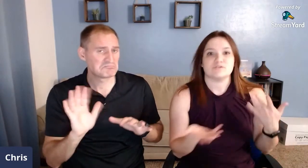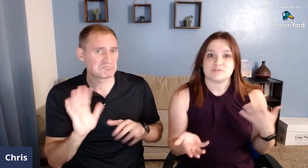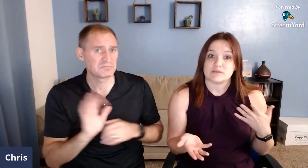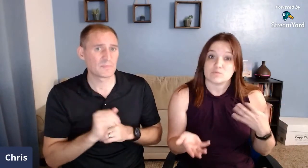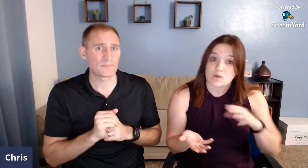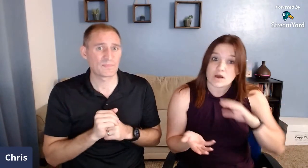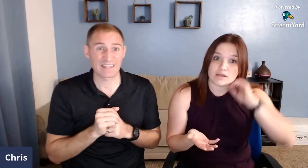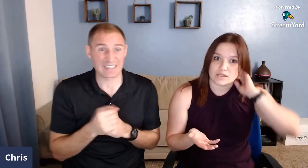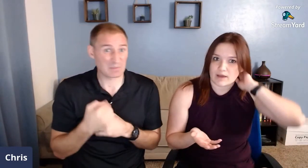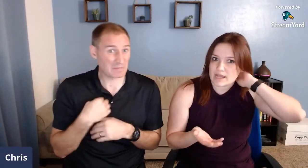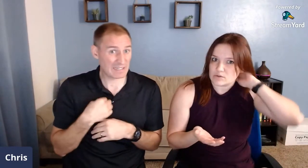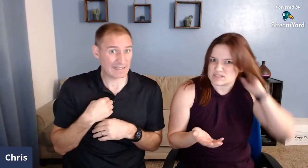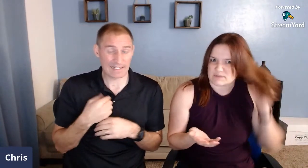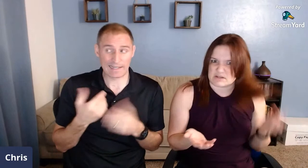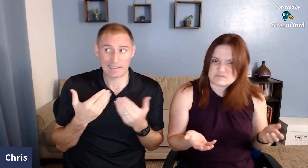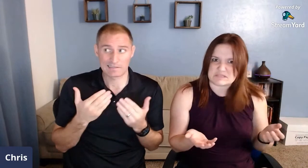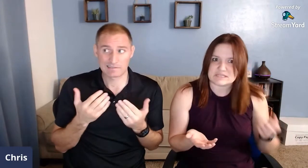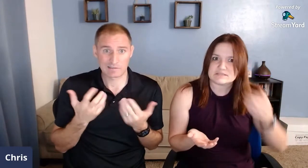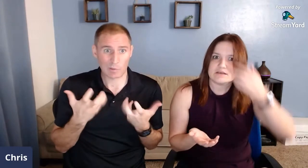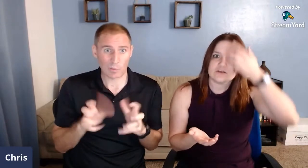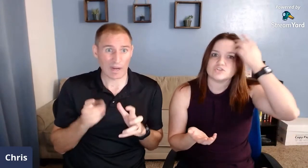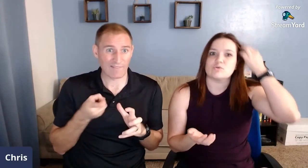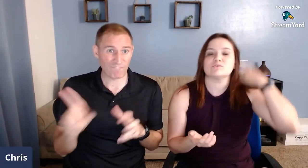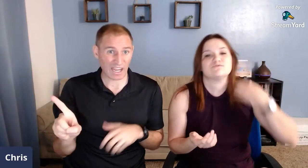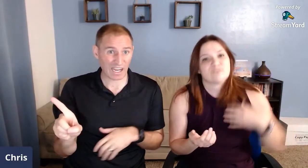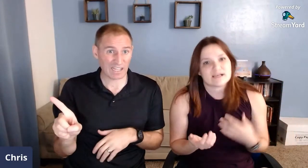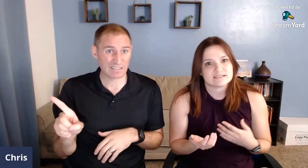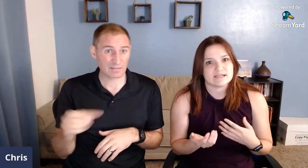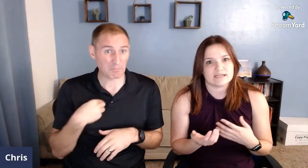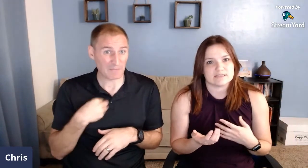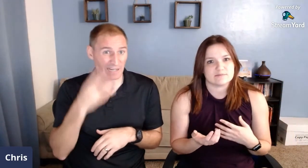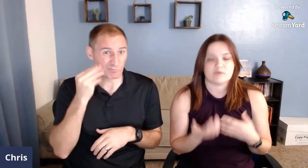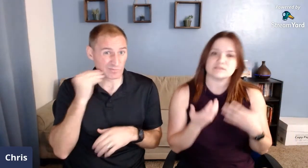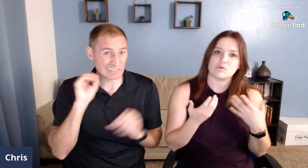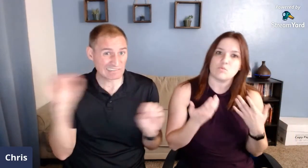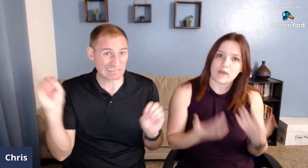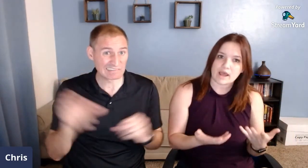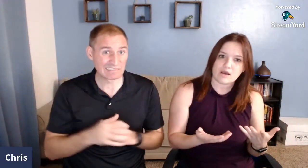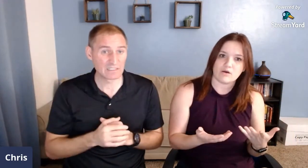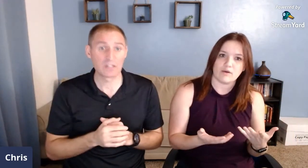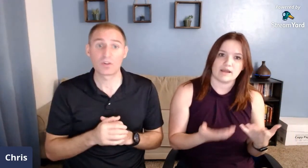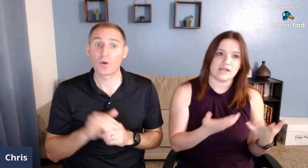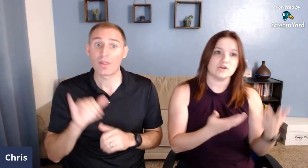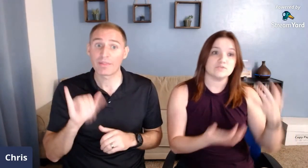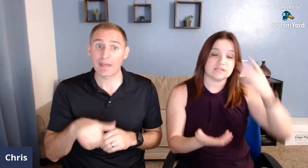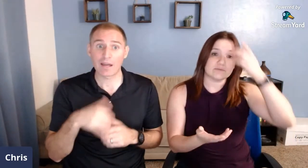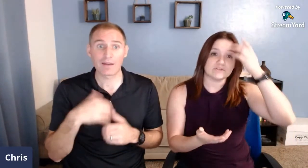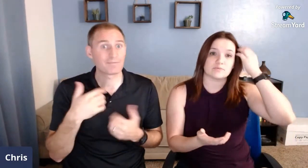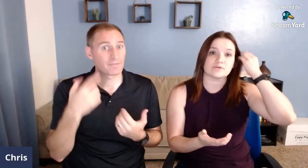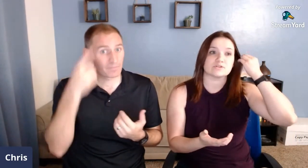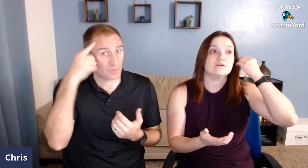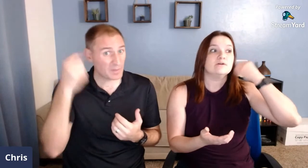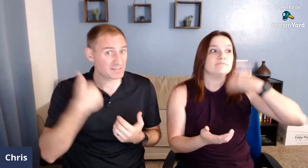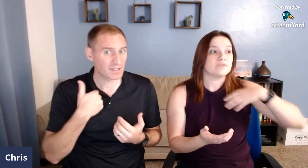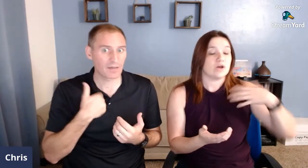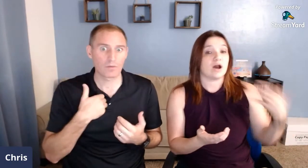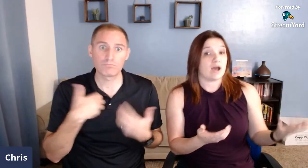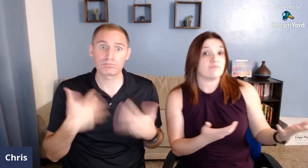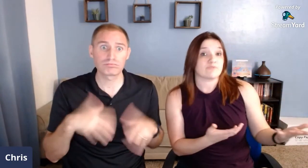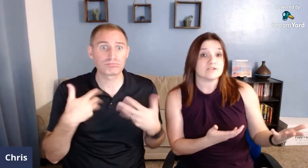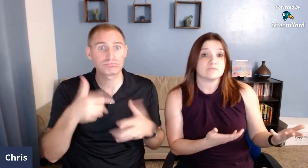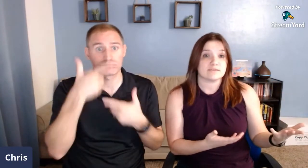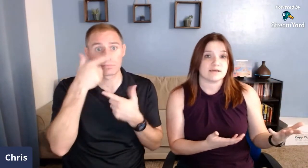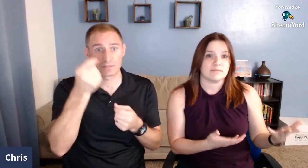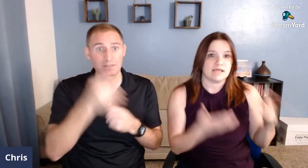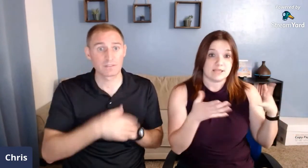somebody. I don't want to do something wrong. You know, I had no experience with this. So it was fascinating to me. I was like, wow. And I know some interpreters,